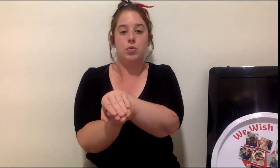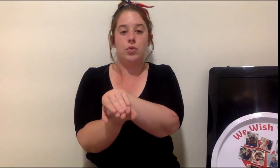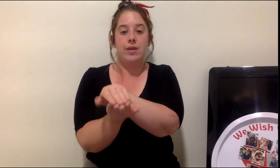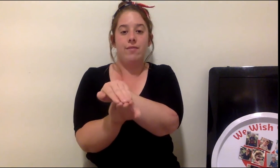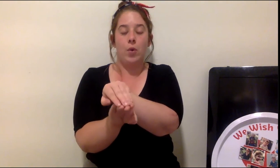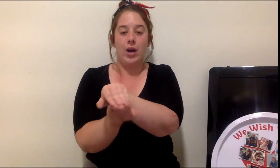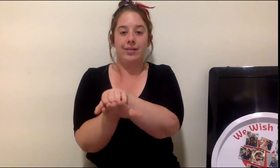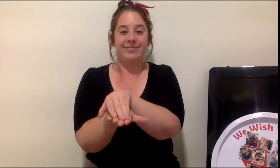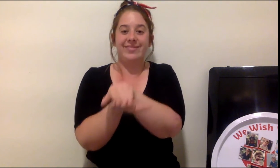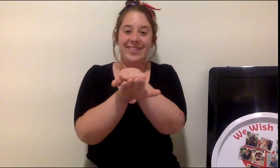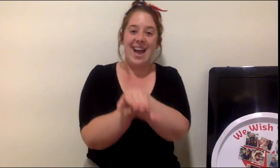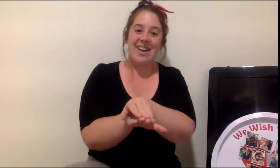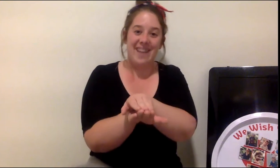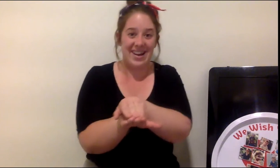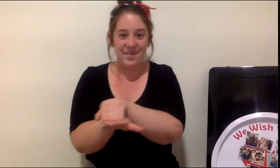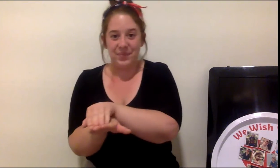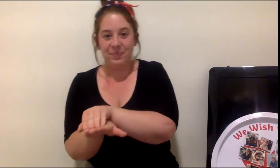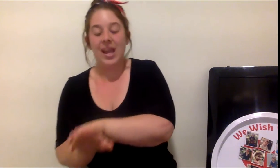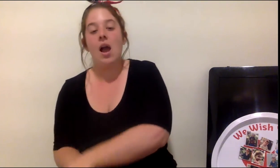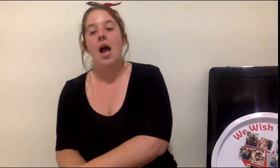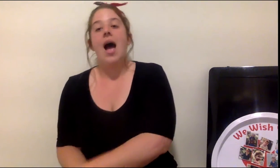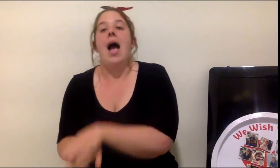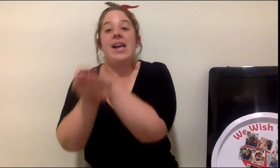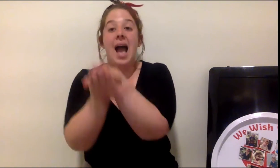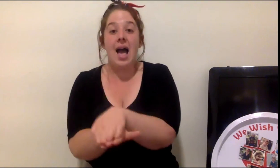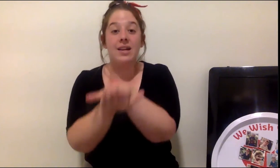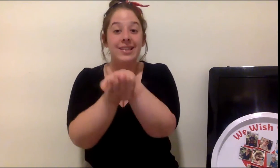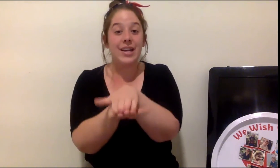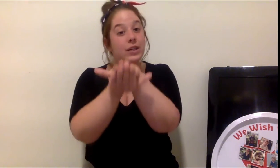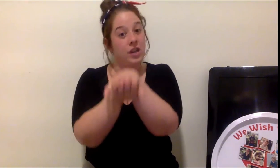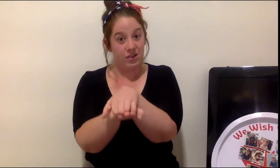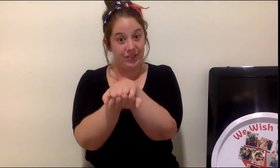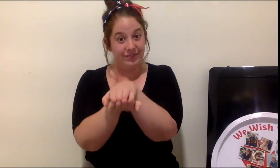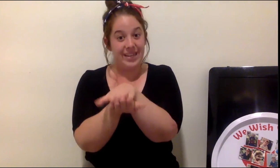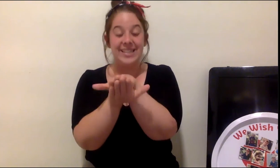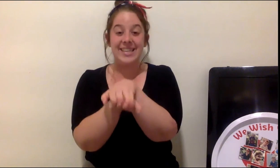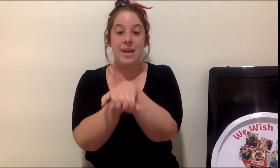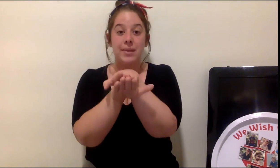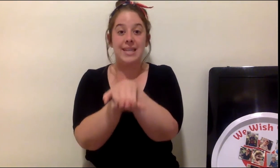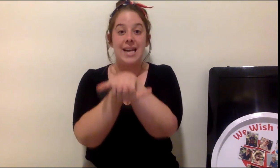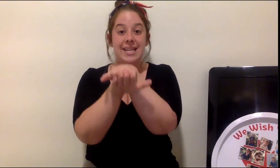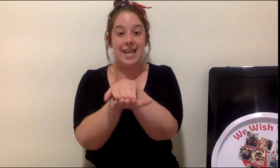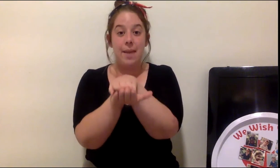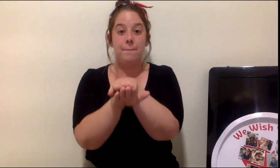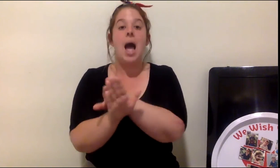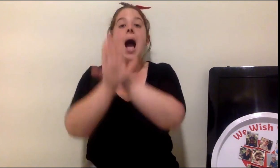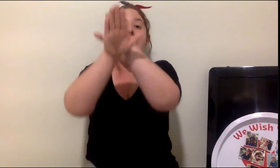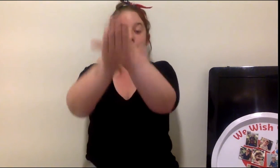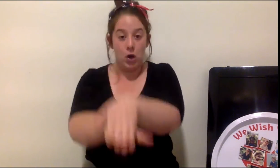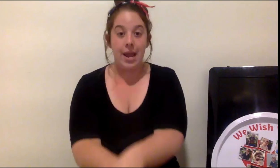3, 4. Okay, ready? I had a little turtle. His name was Tiny Tim. I put him